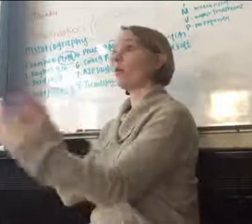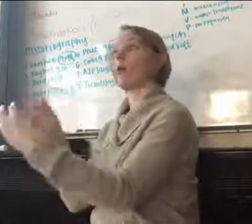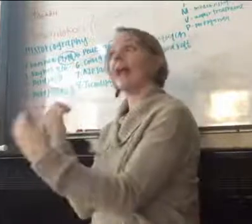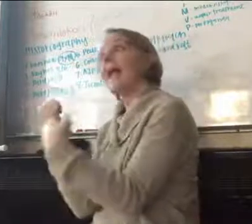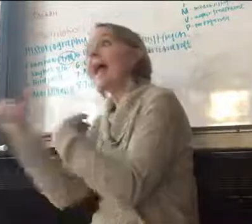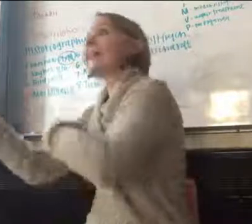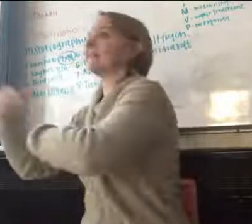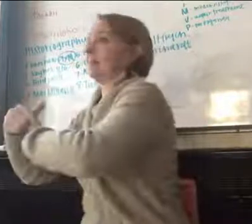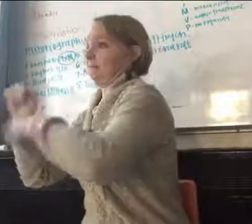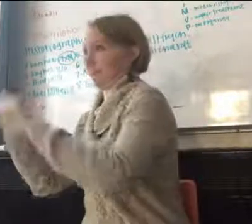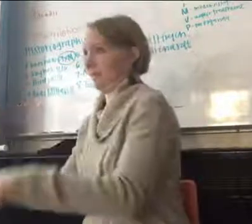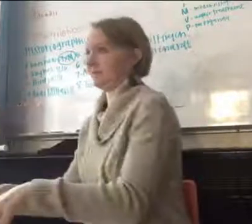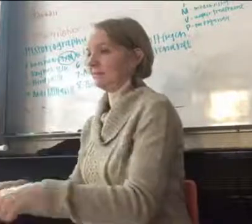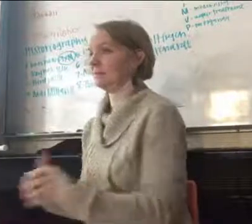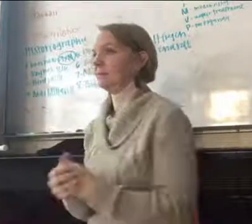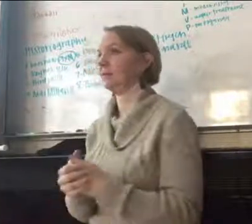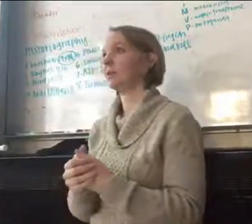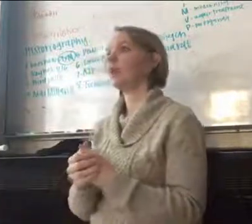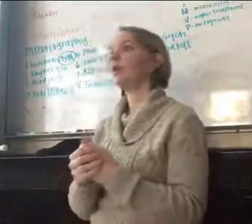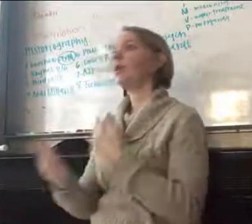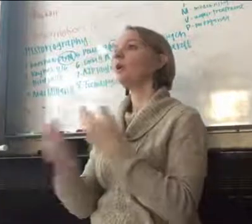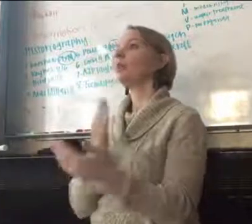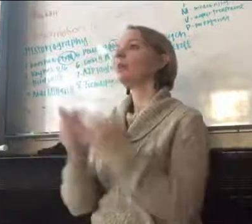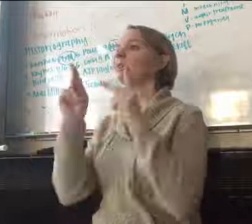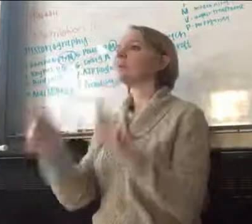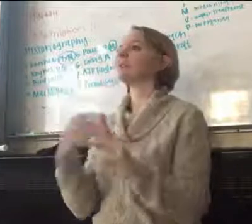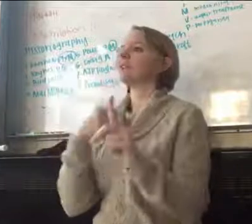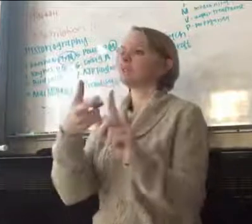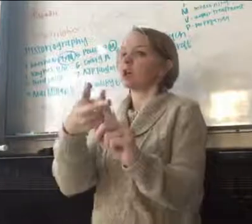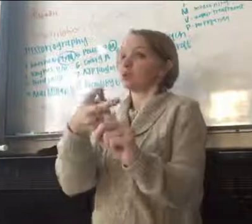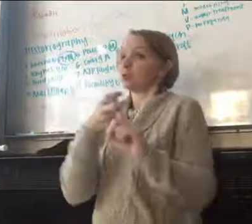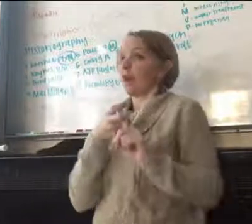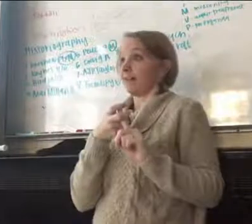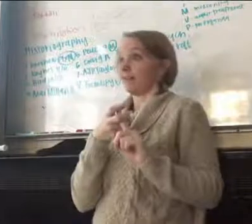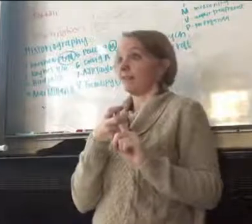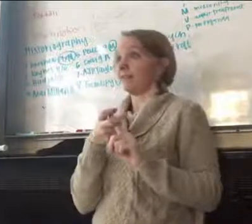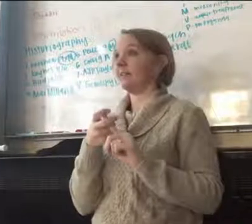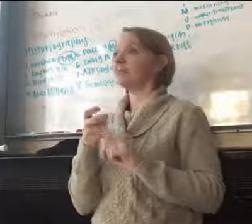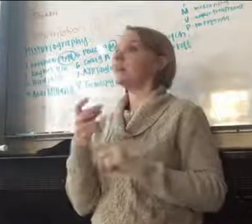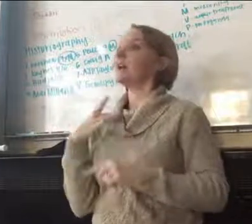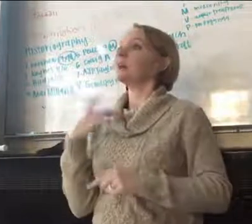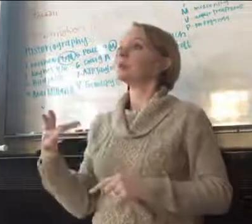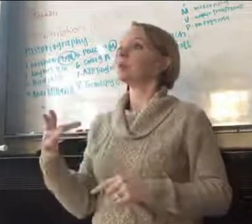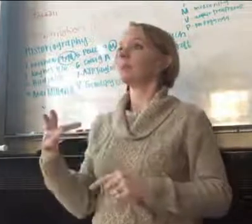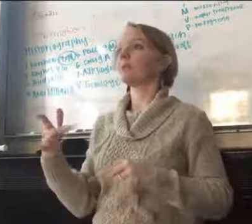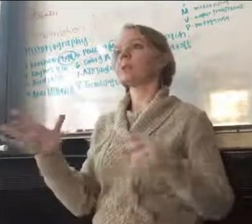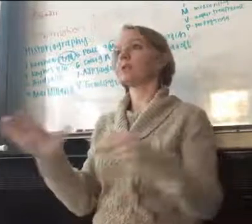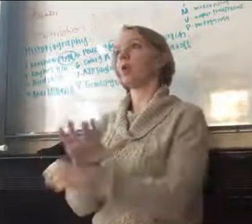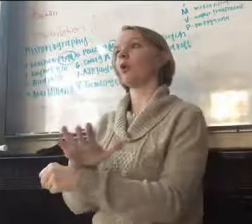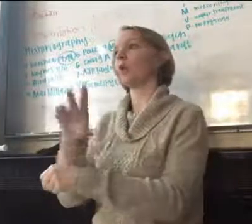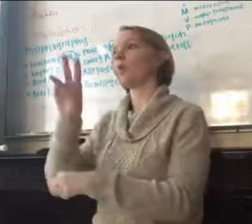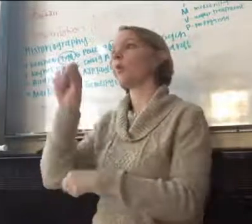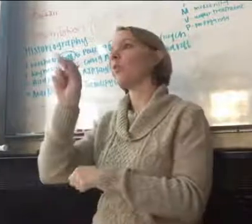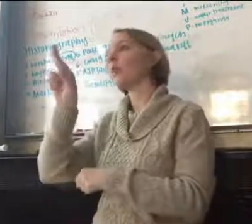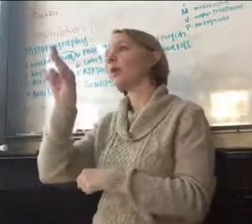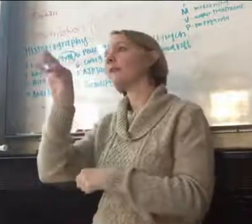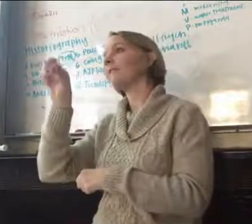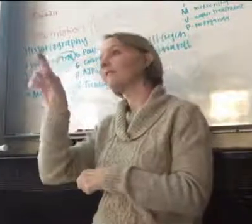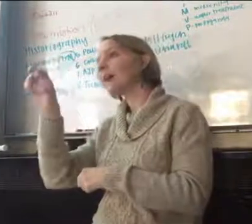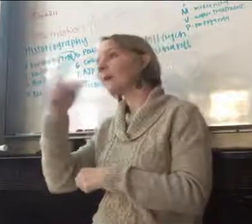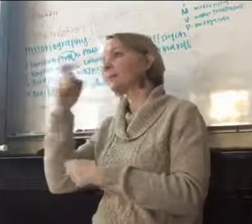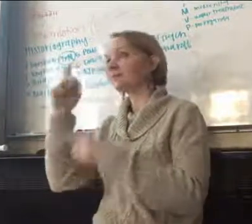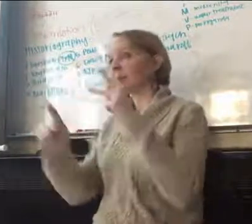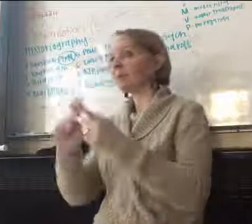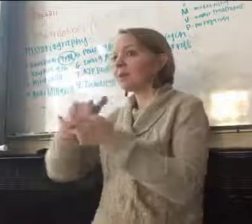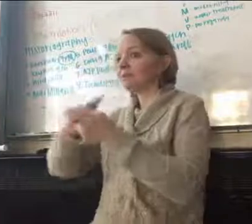time. Now, whenever somebody has a draft and they institute a draft, that's usually when you go into total warfare, because now people's lives are